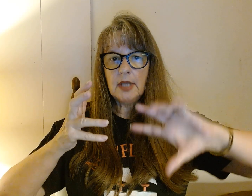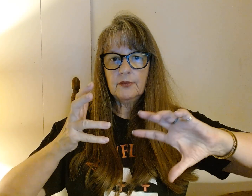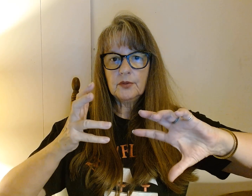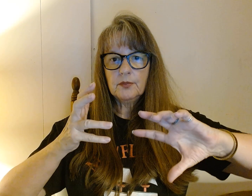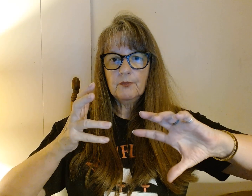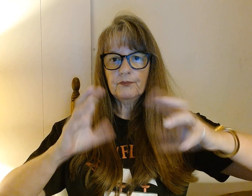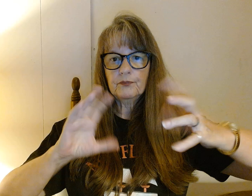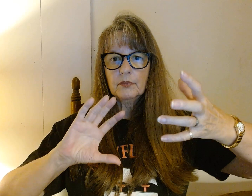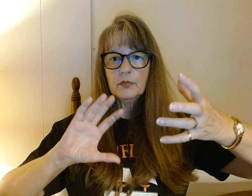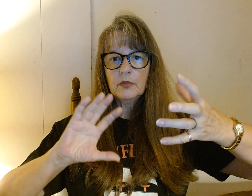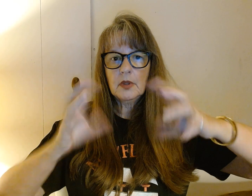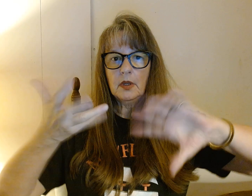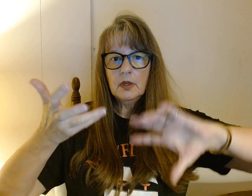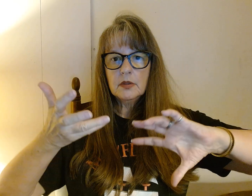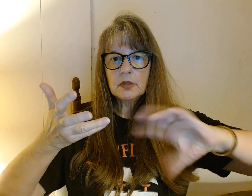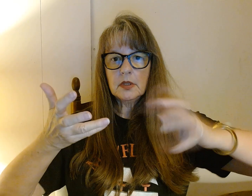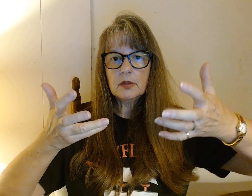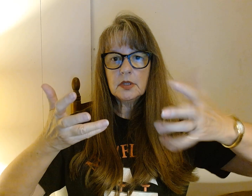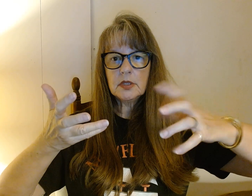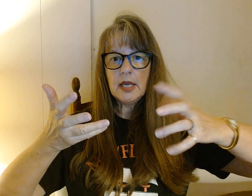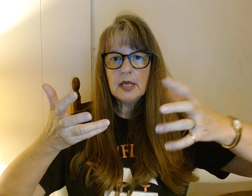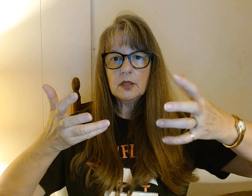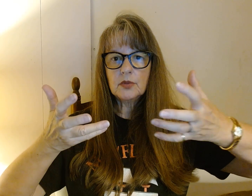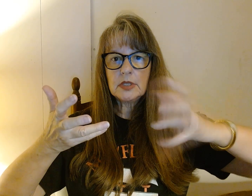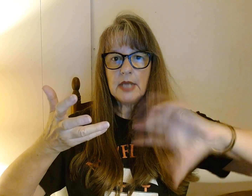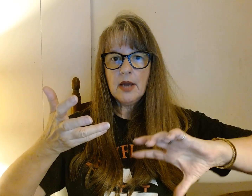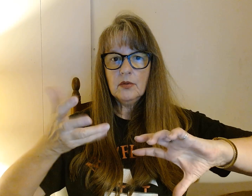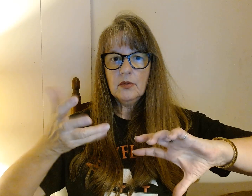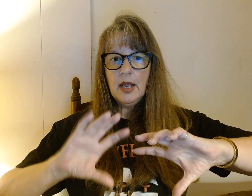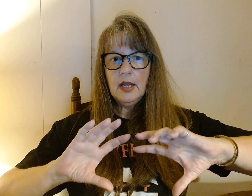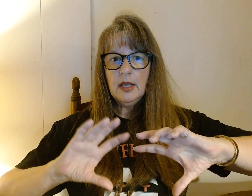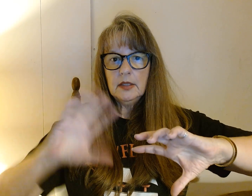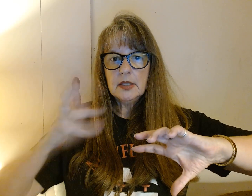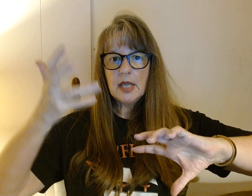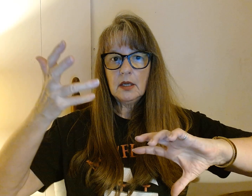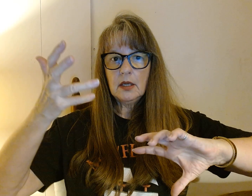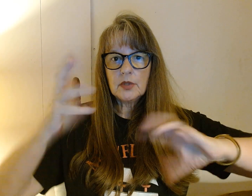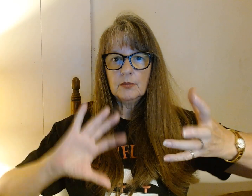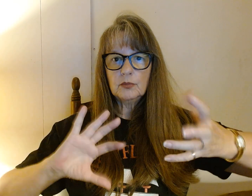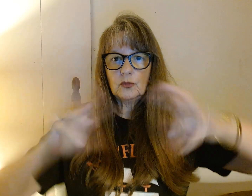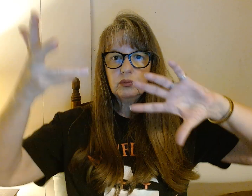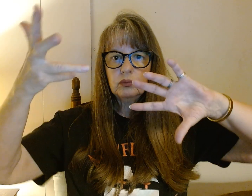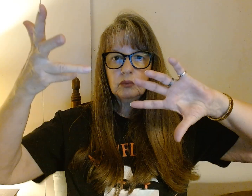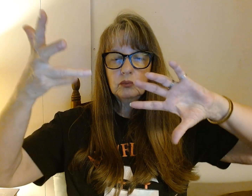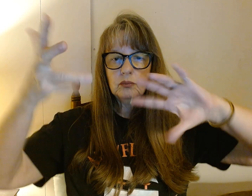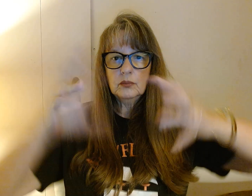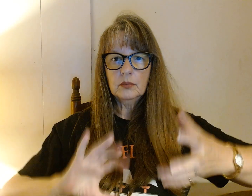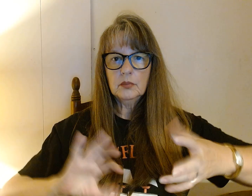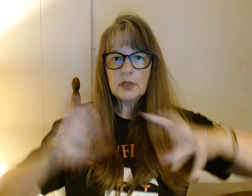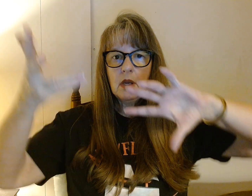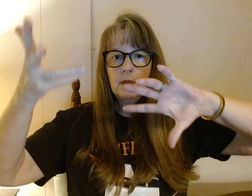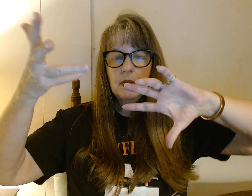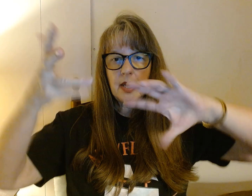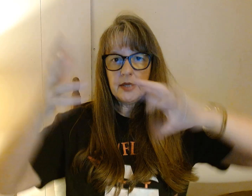left. So this hand goes down and this hand goes up. It's all a big mess,